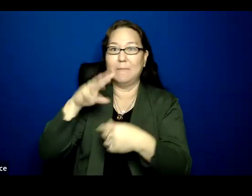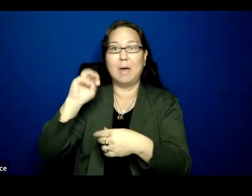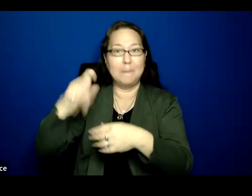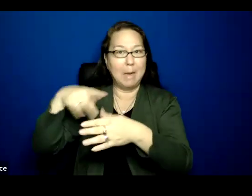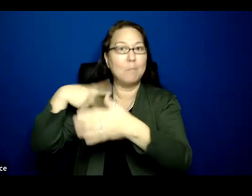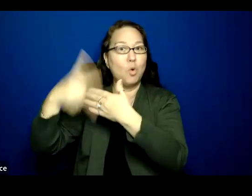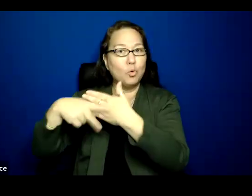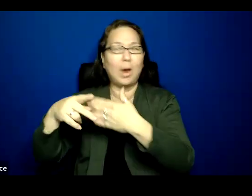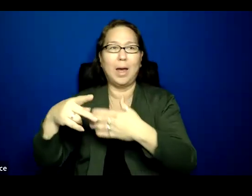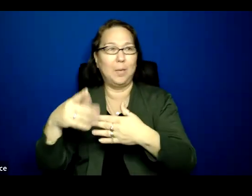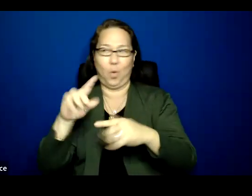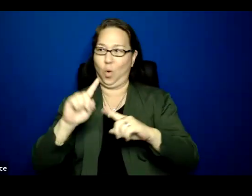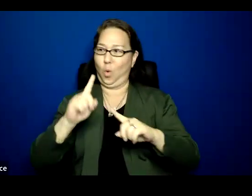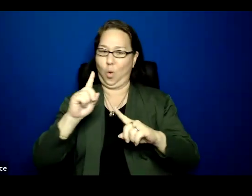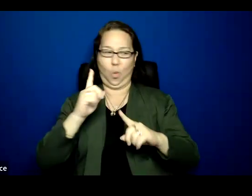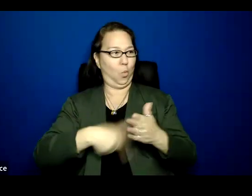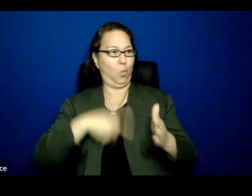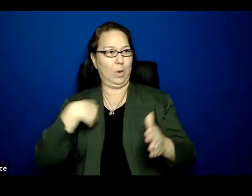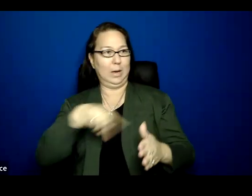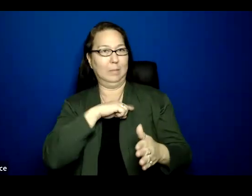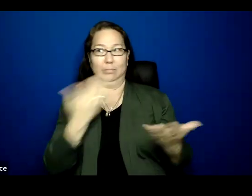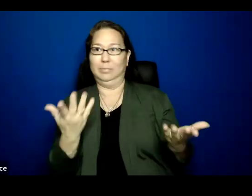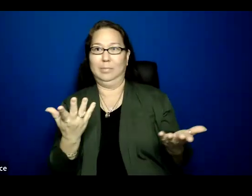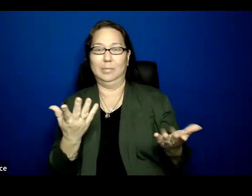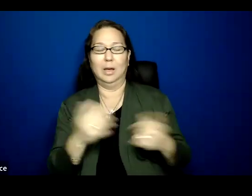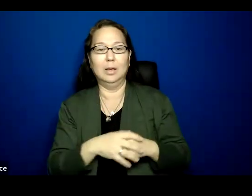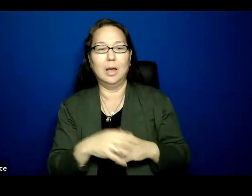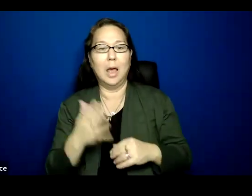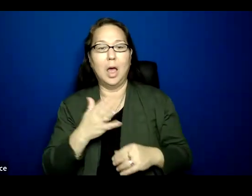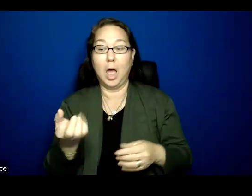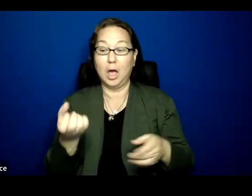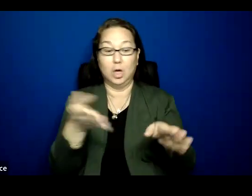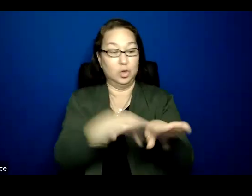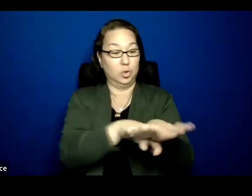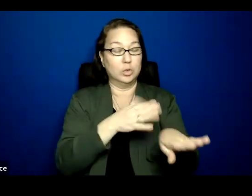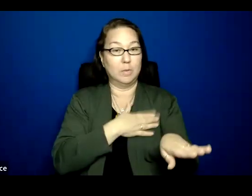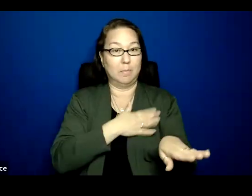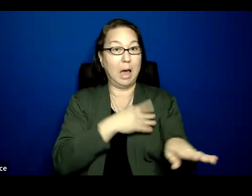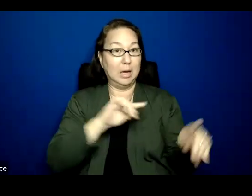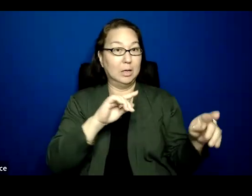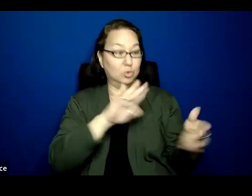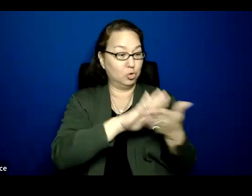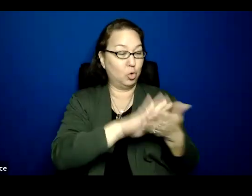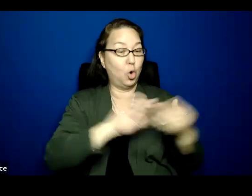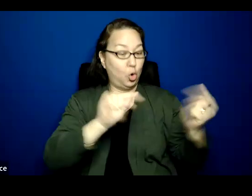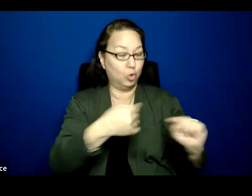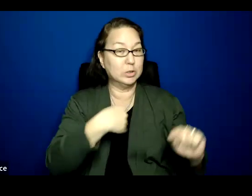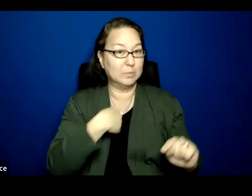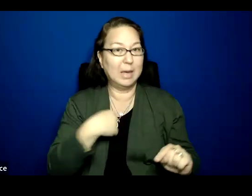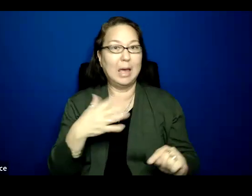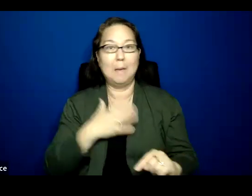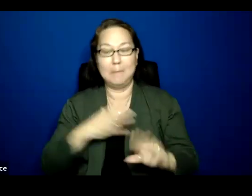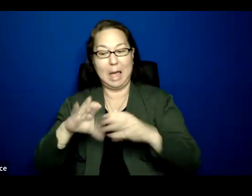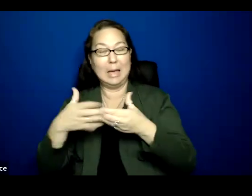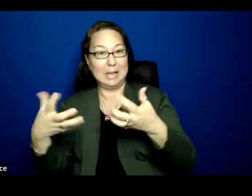came from. That is a huge part of our identity. Shutting down my school hurts me, my classmates, and the generations that will